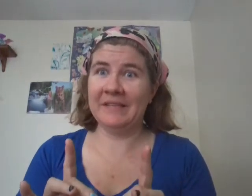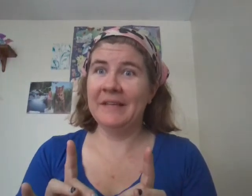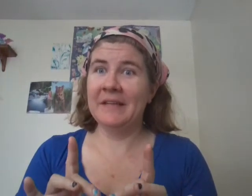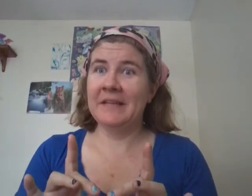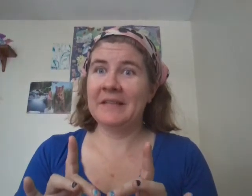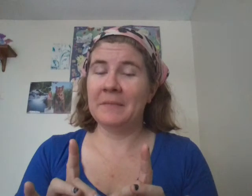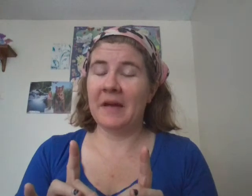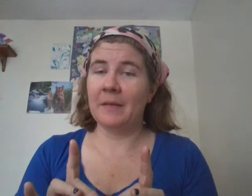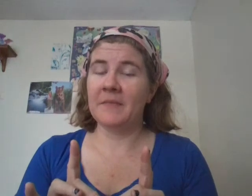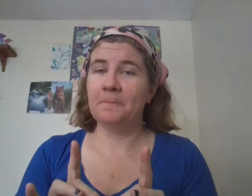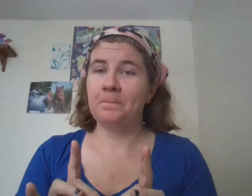It difficult sometimes.